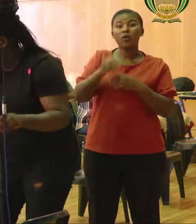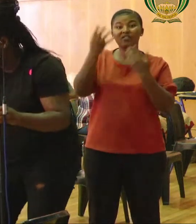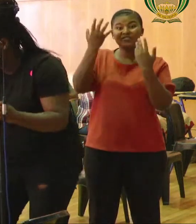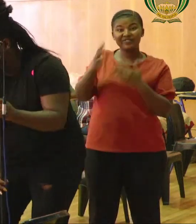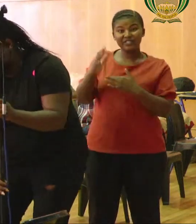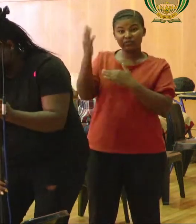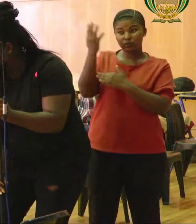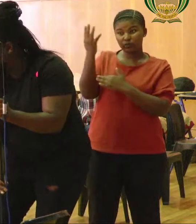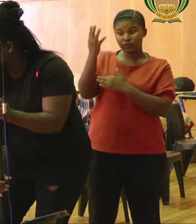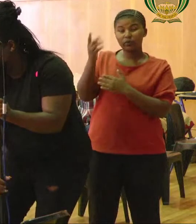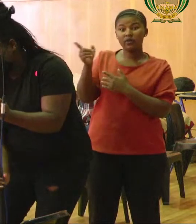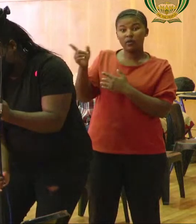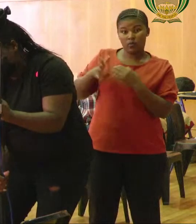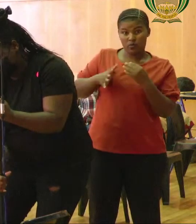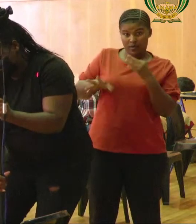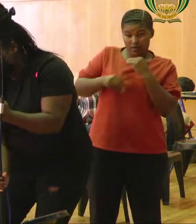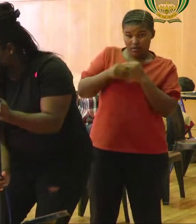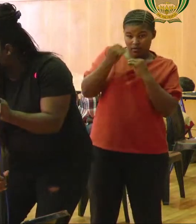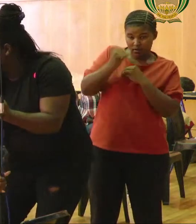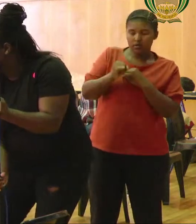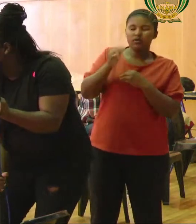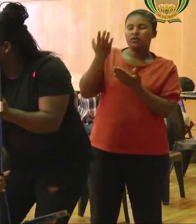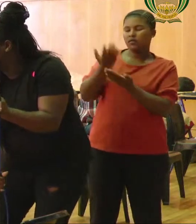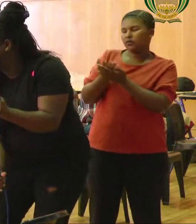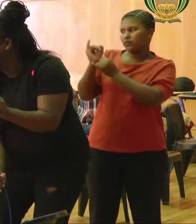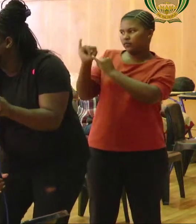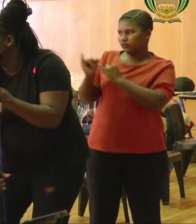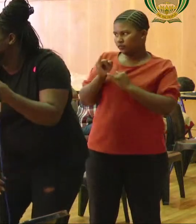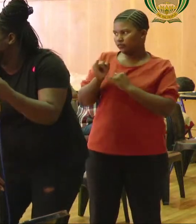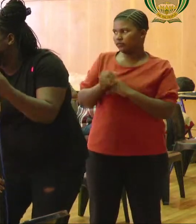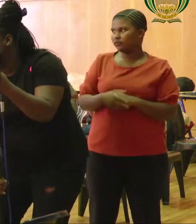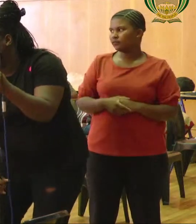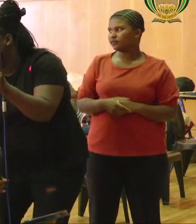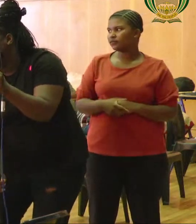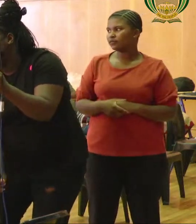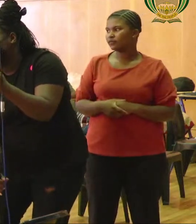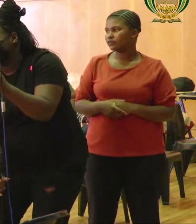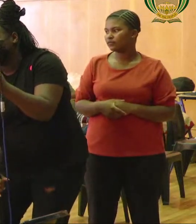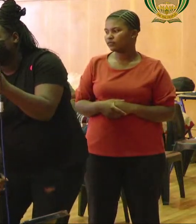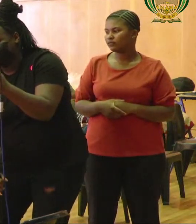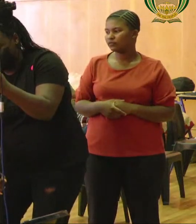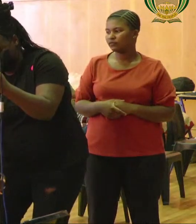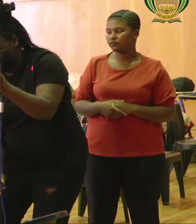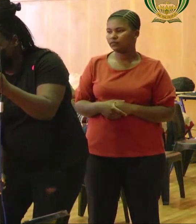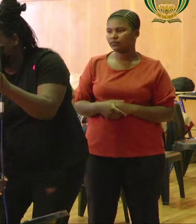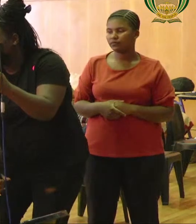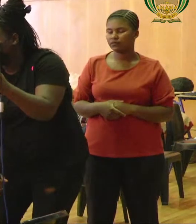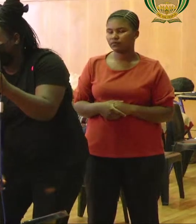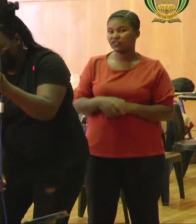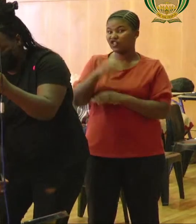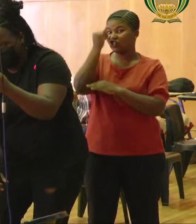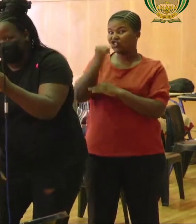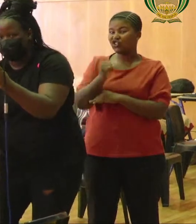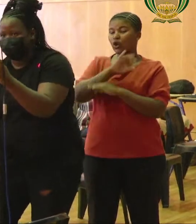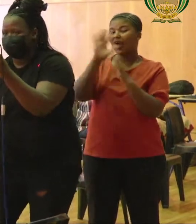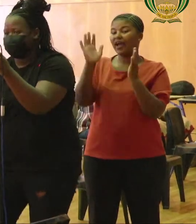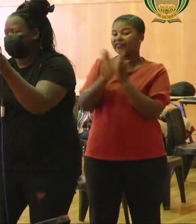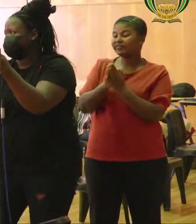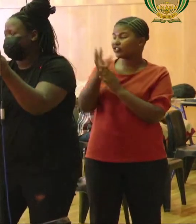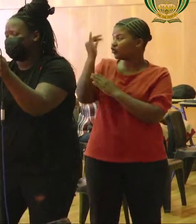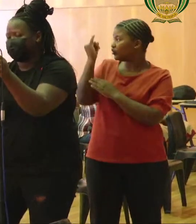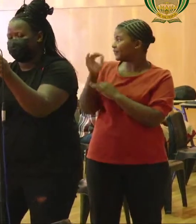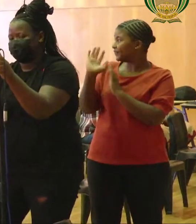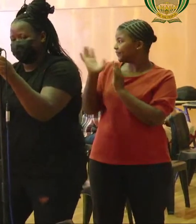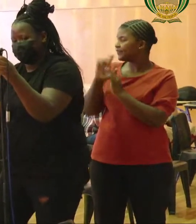make, we'll invite him. Effectively, it's going to be the last person after we've checked if there's no any other person.